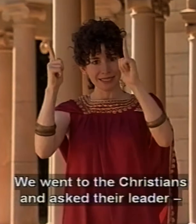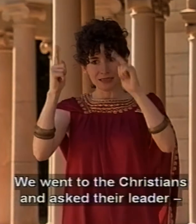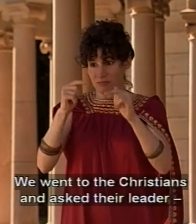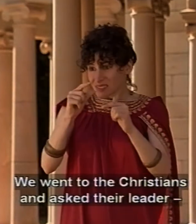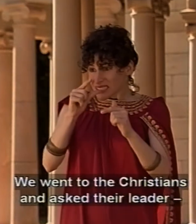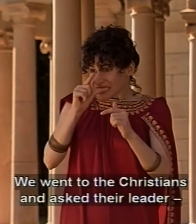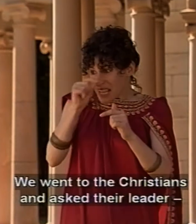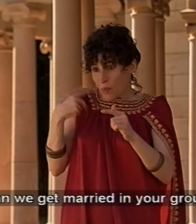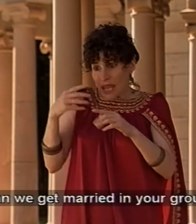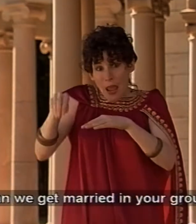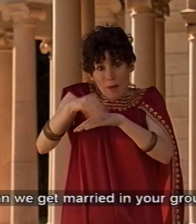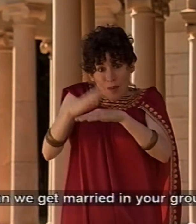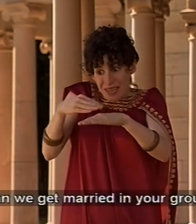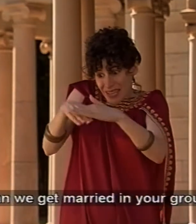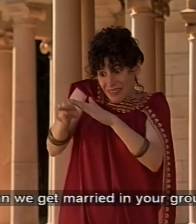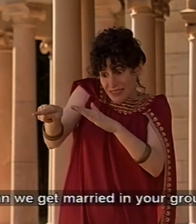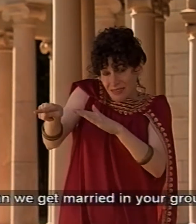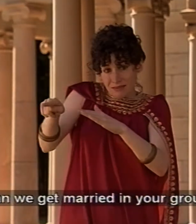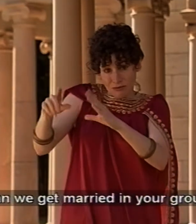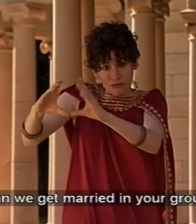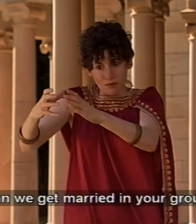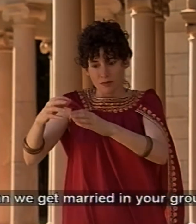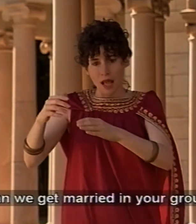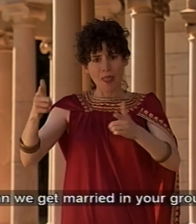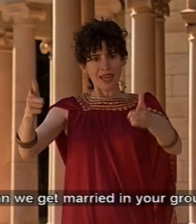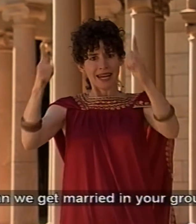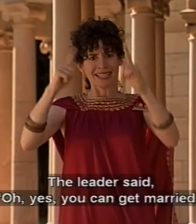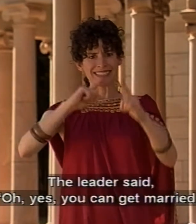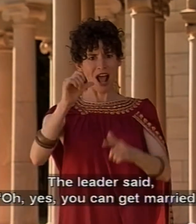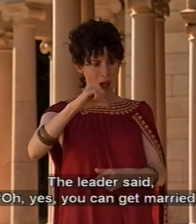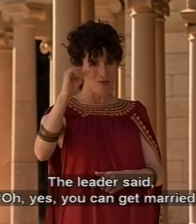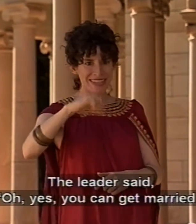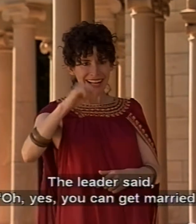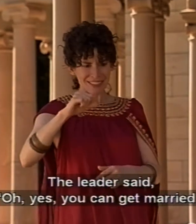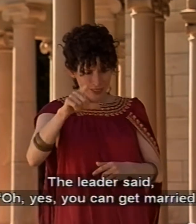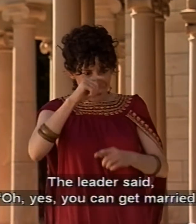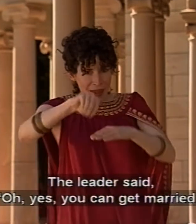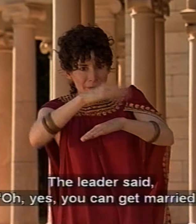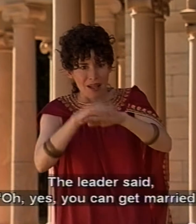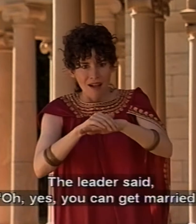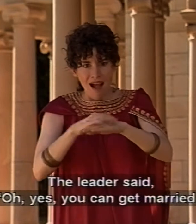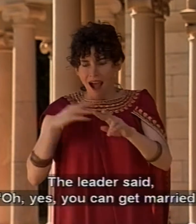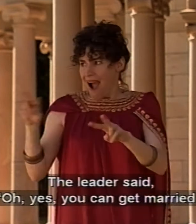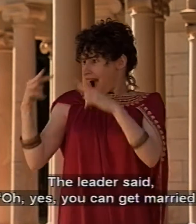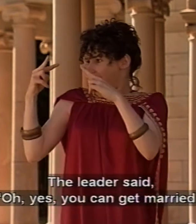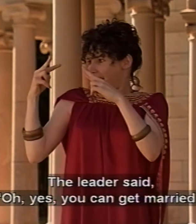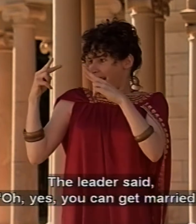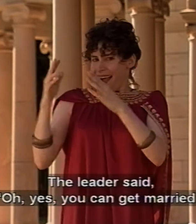and asked their leader, "Can we get married in your group?" The leader said, "Oh yes, you can get married." We